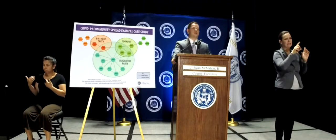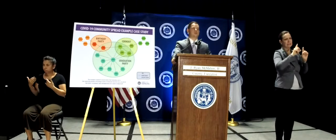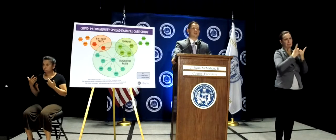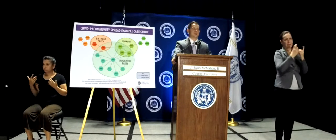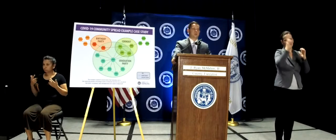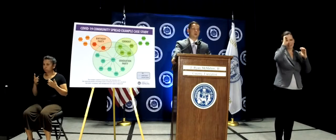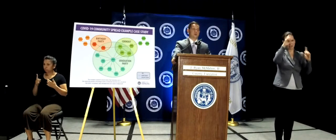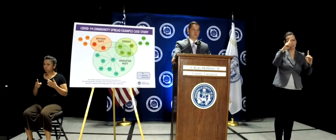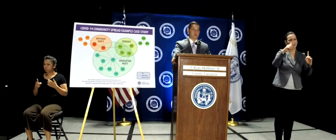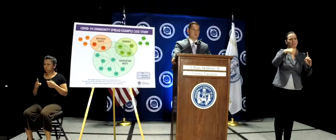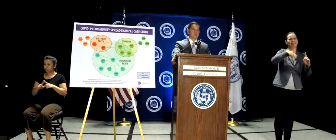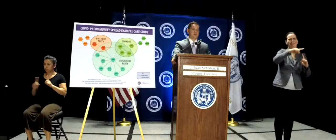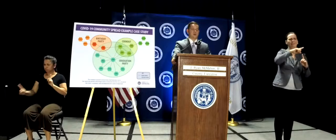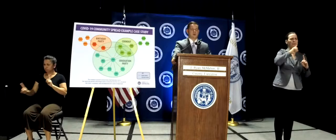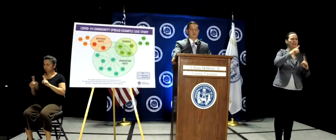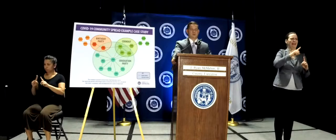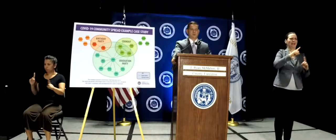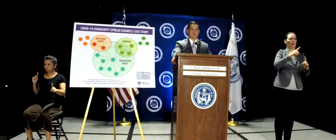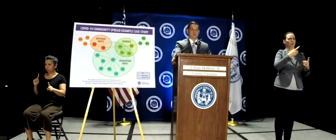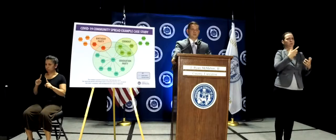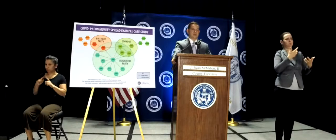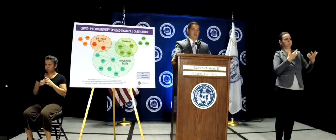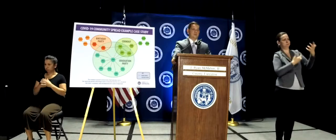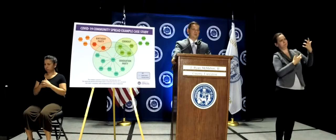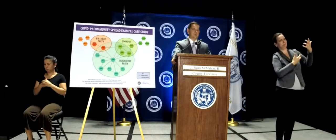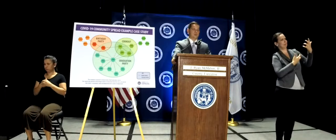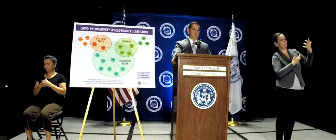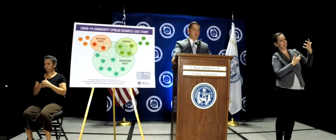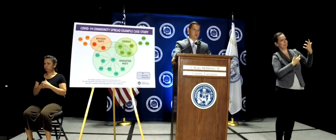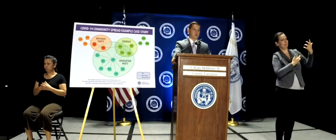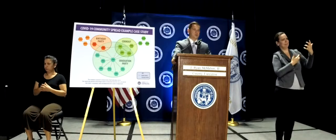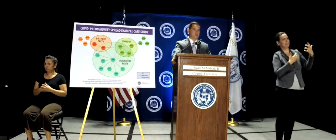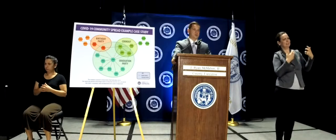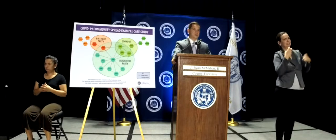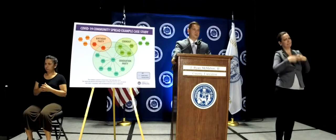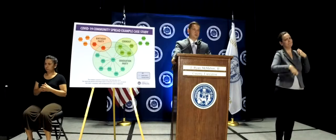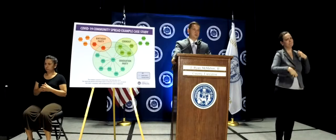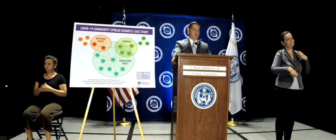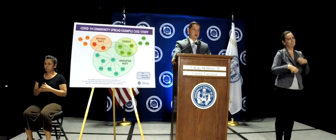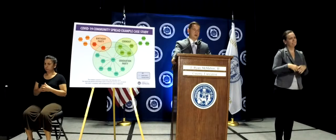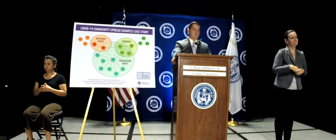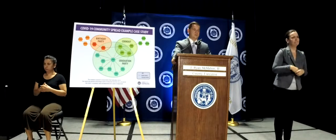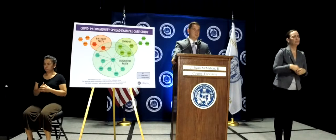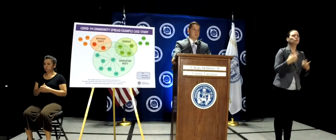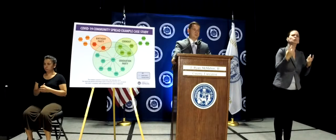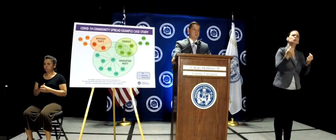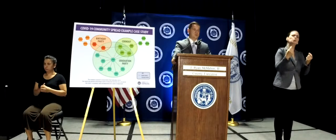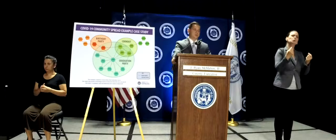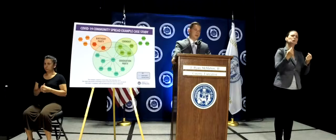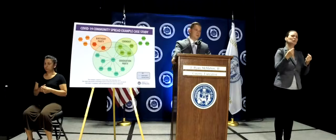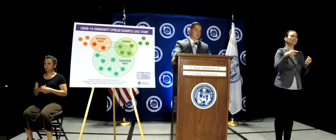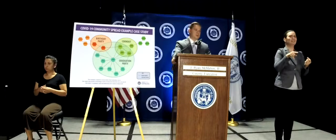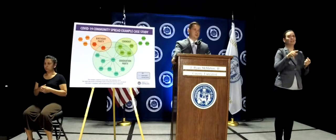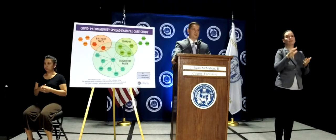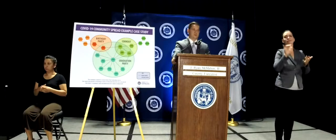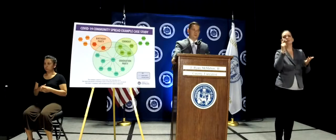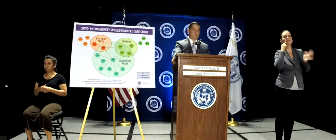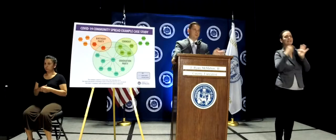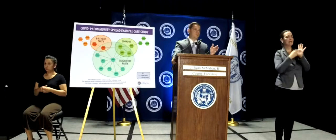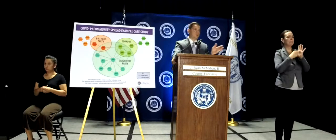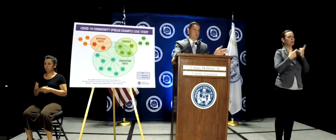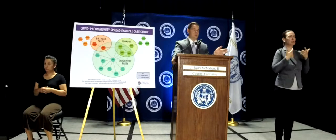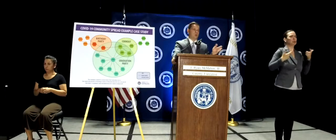the classrooms in some of the bigger districts? Do you potentially have to, in some of the larger districts, do a day of distance